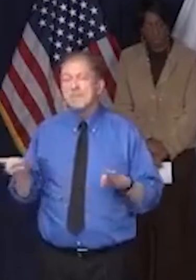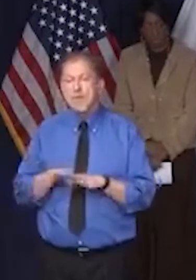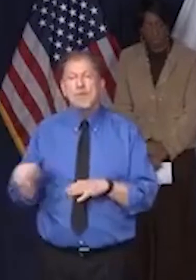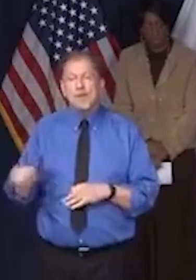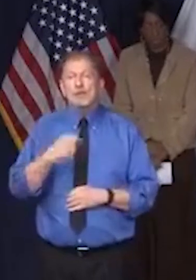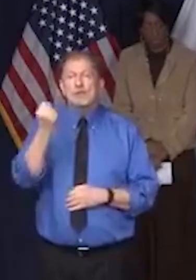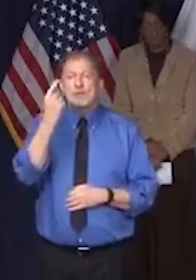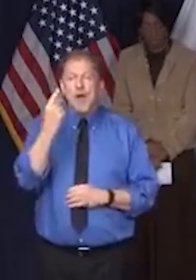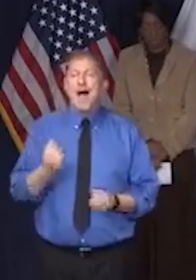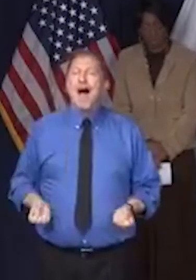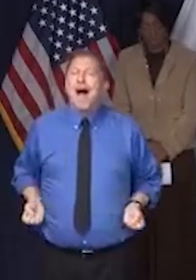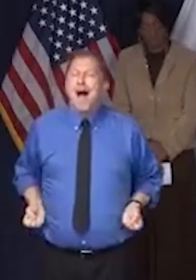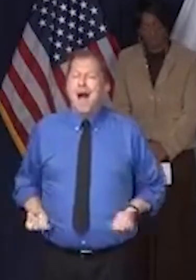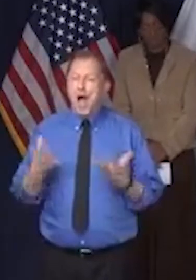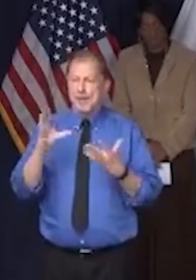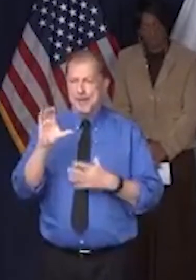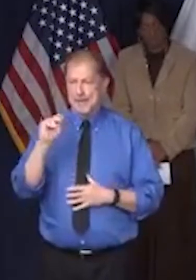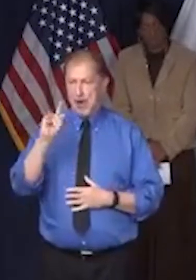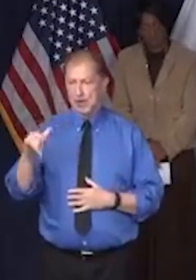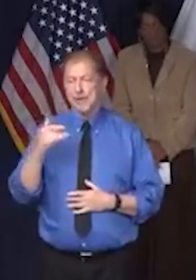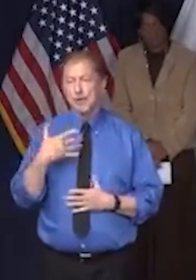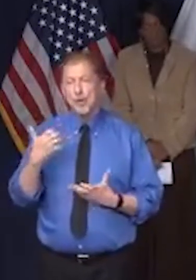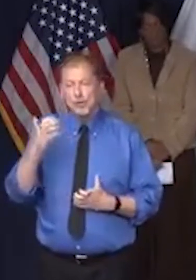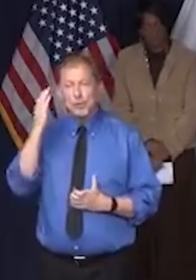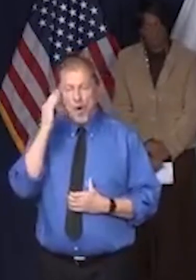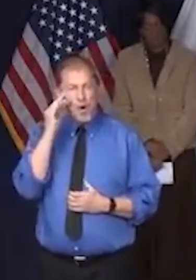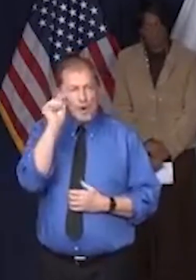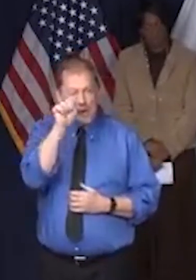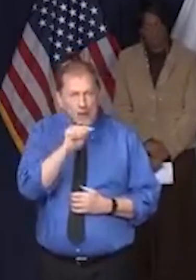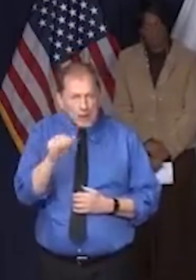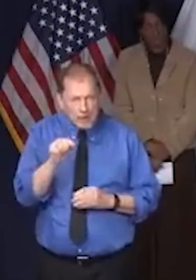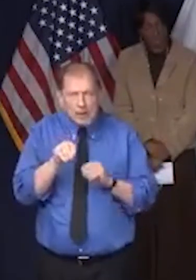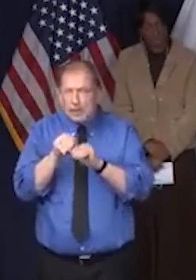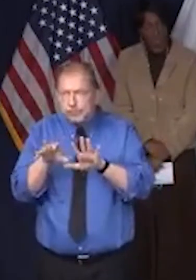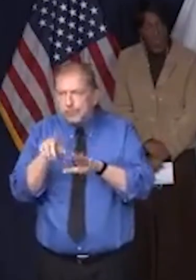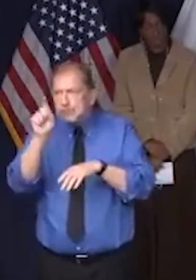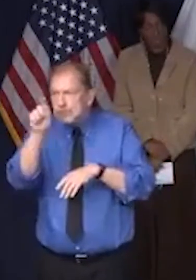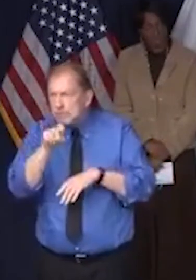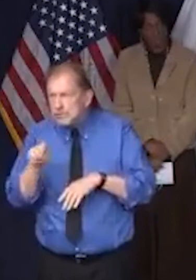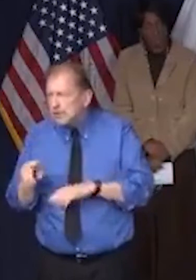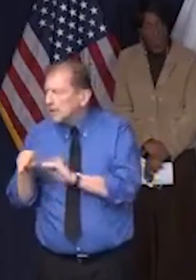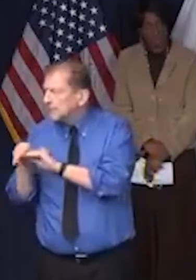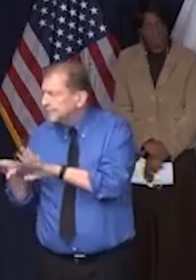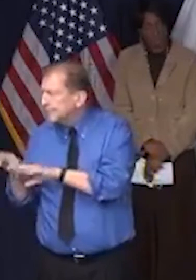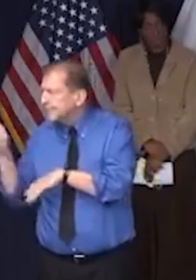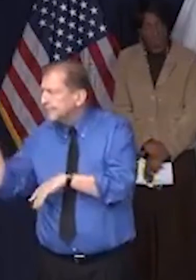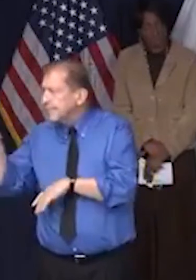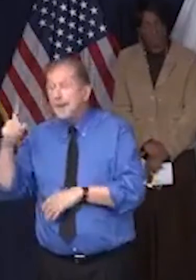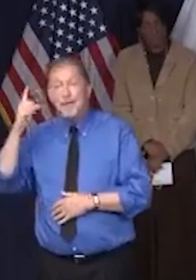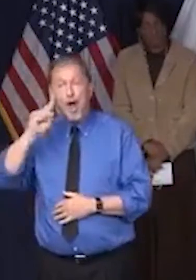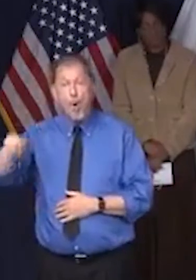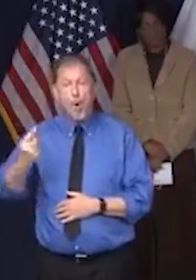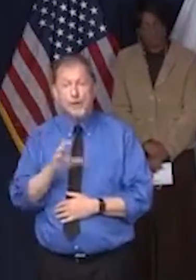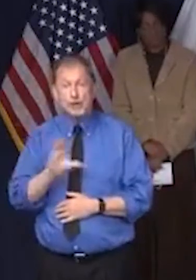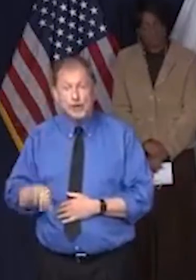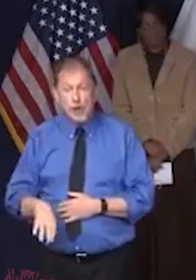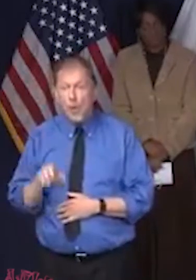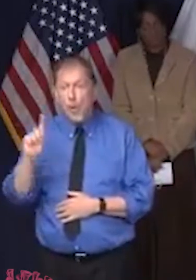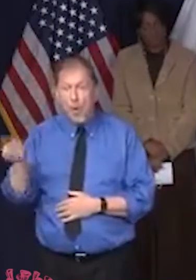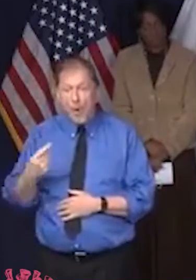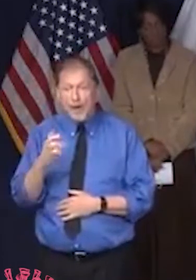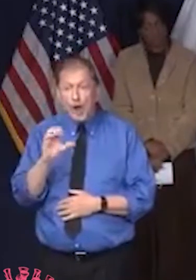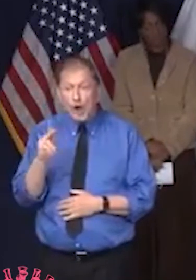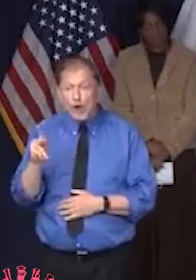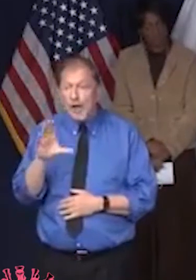counties because we want people to know what's going on across the state. This isn't just a Cook County or Chicago issue. This really